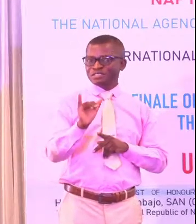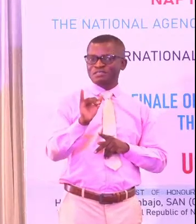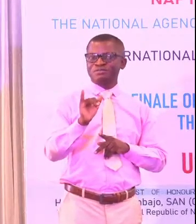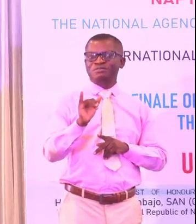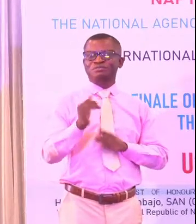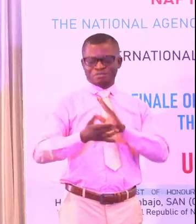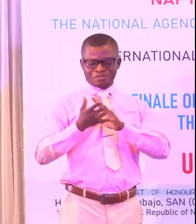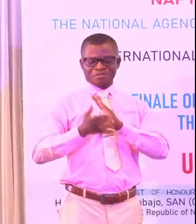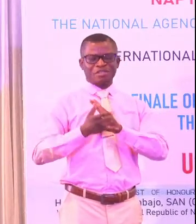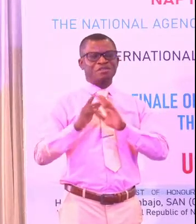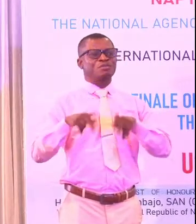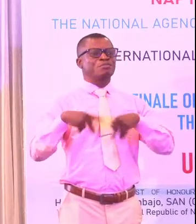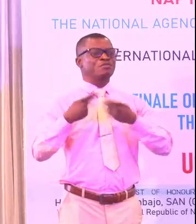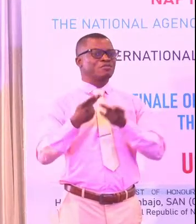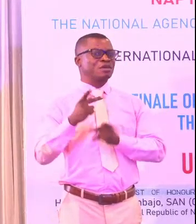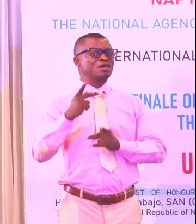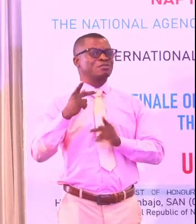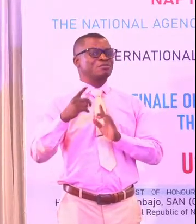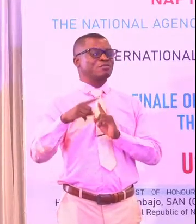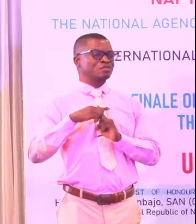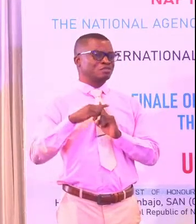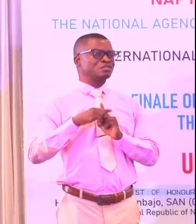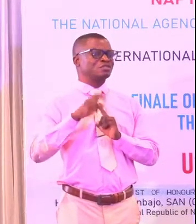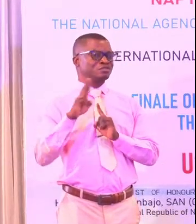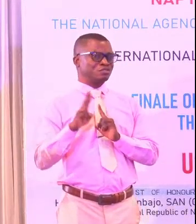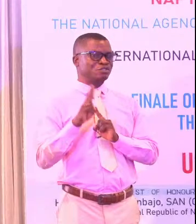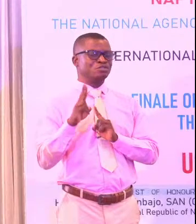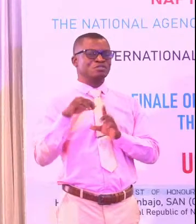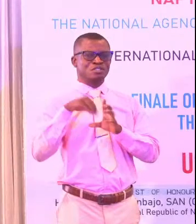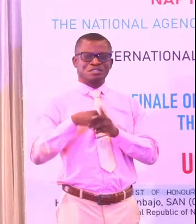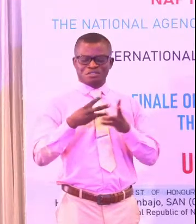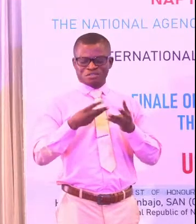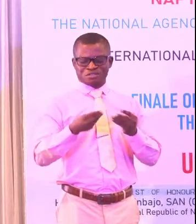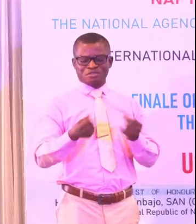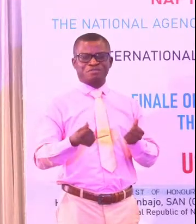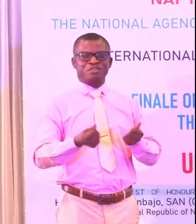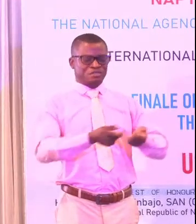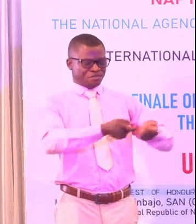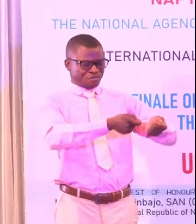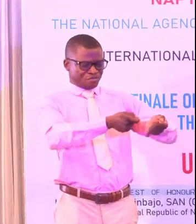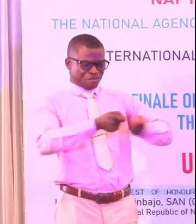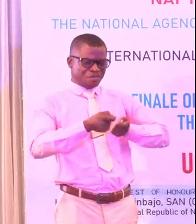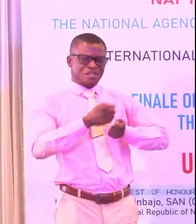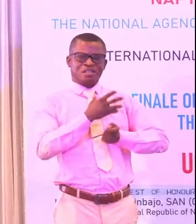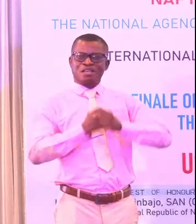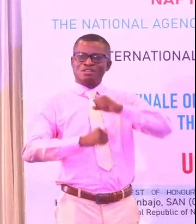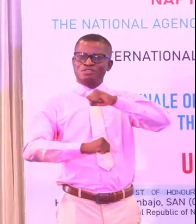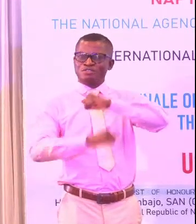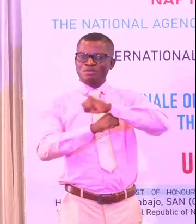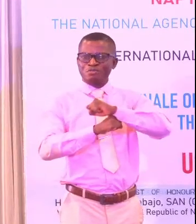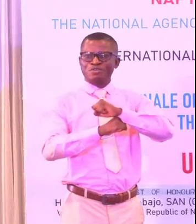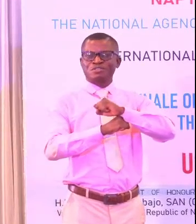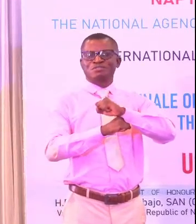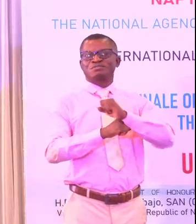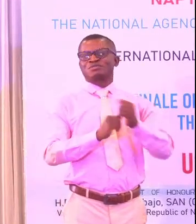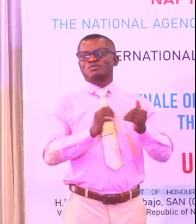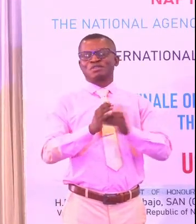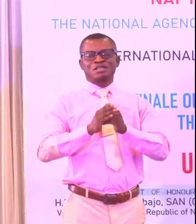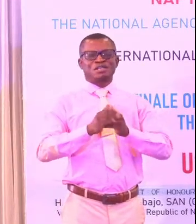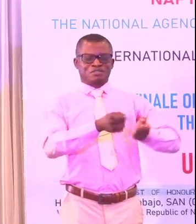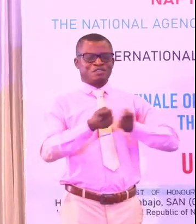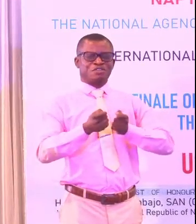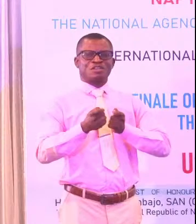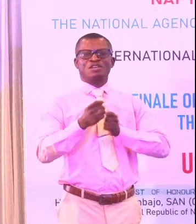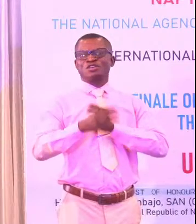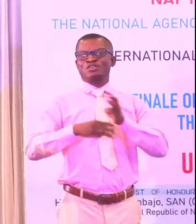positive use helps in combating trafficking and support anti-trafficking work, such as